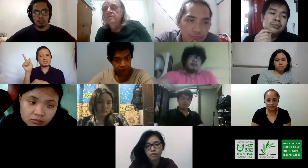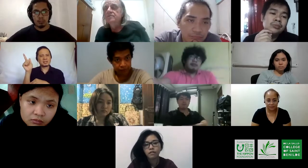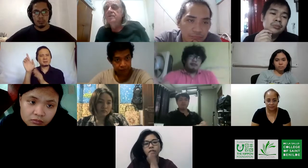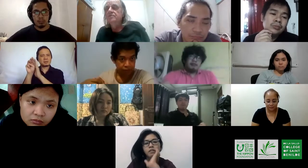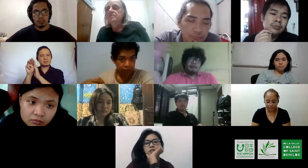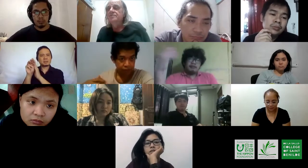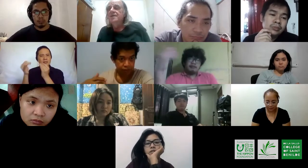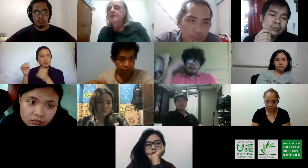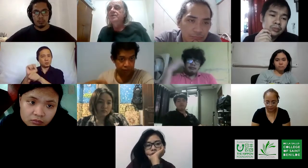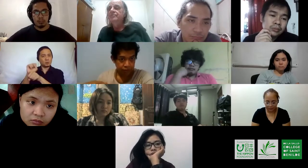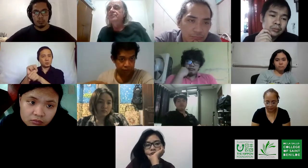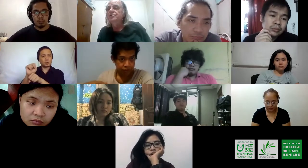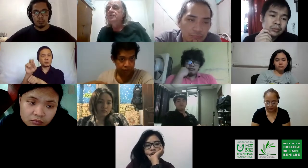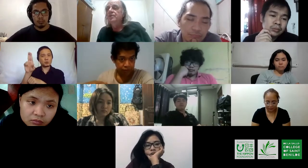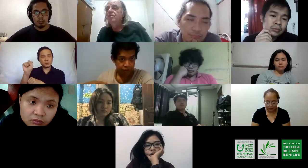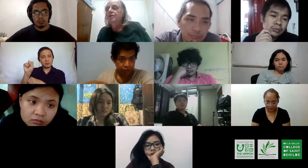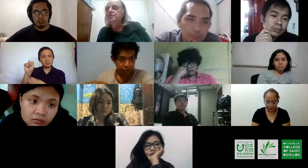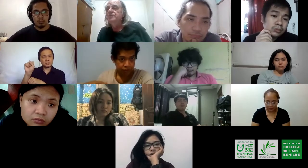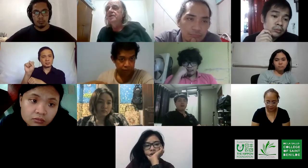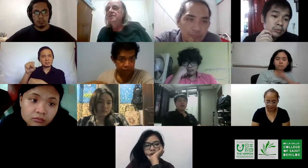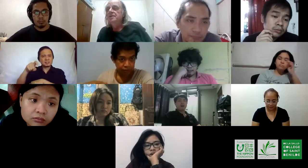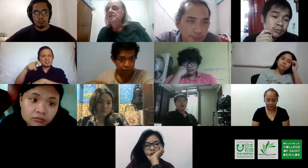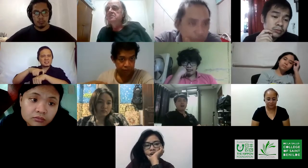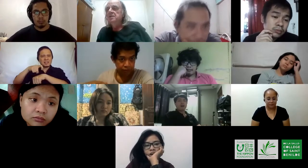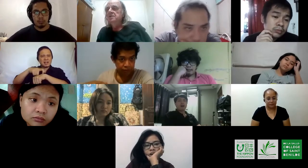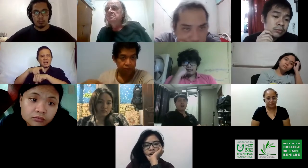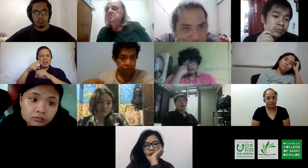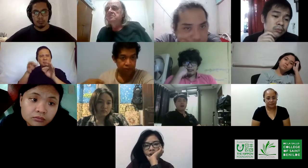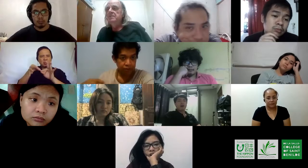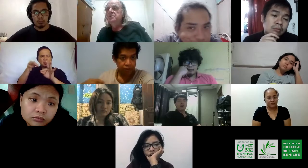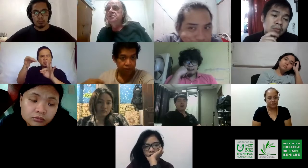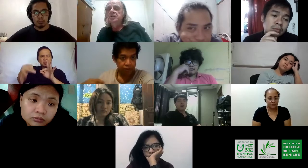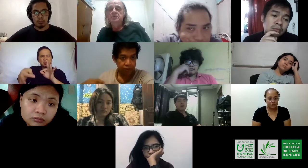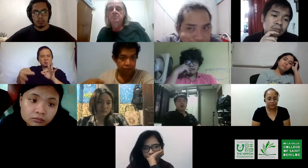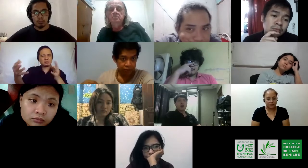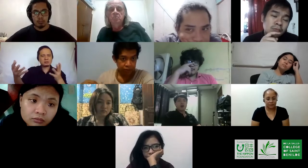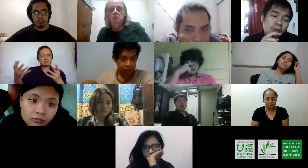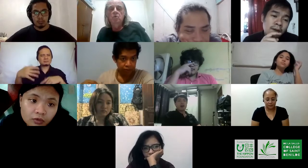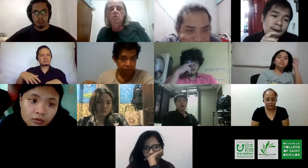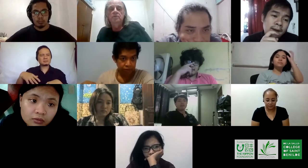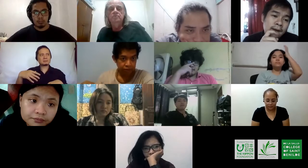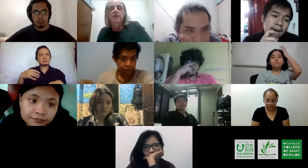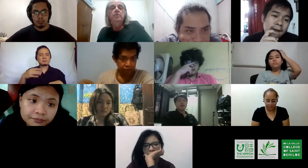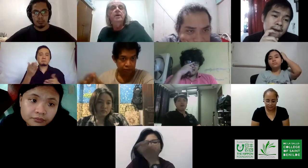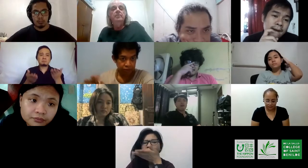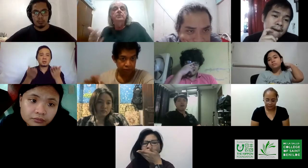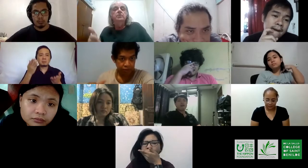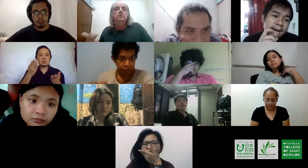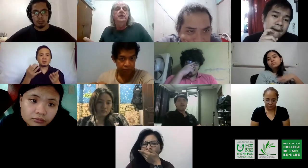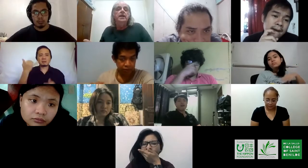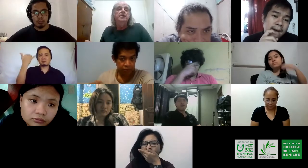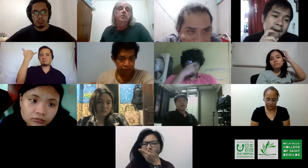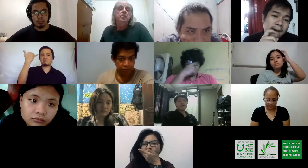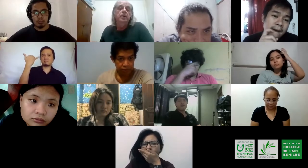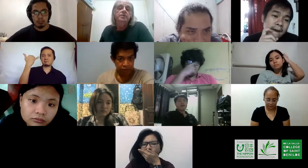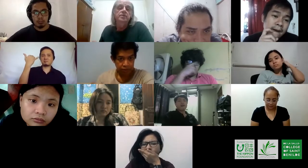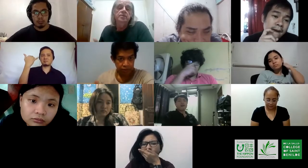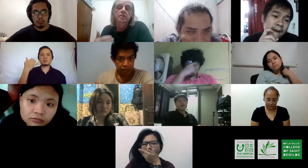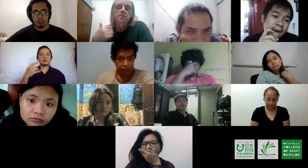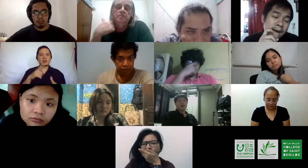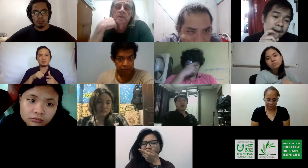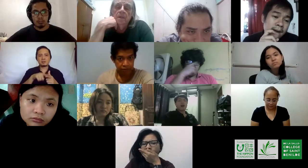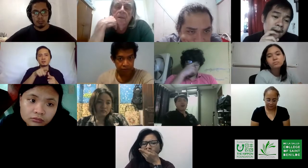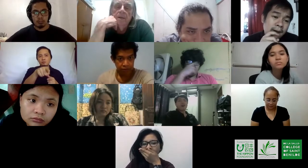right now, so time difference will be large, but maybe she can record. Anyway, but you can ask her